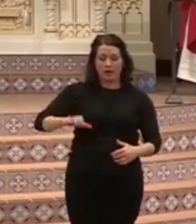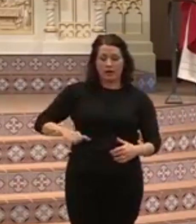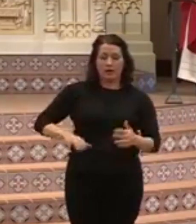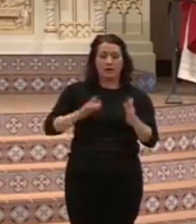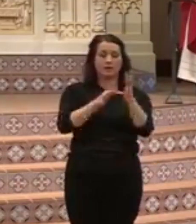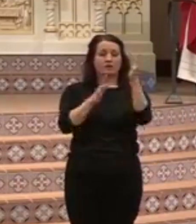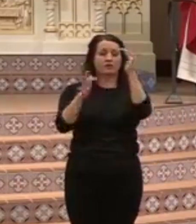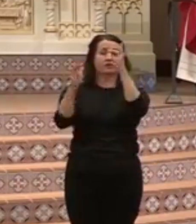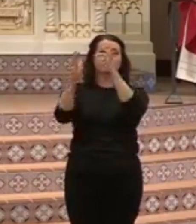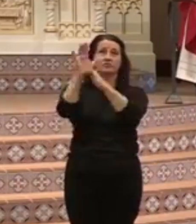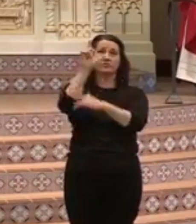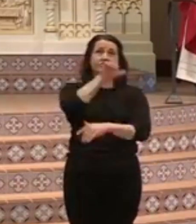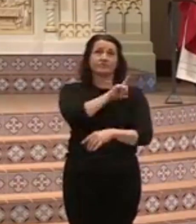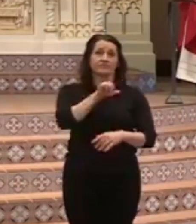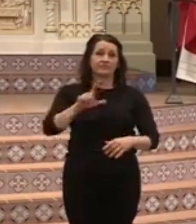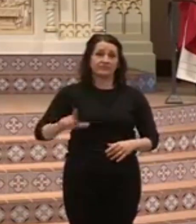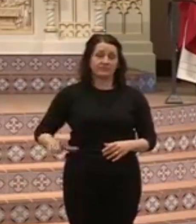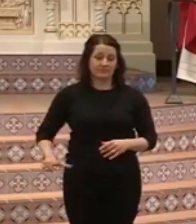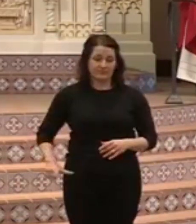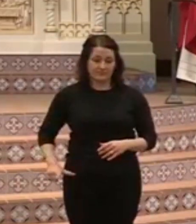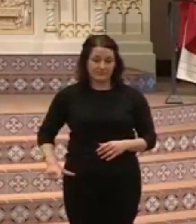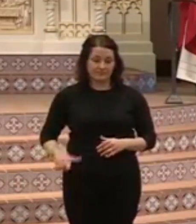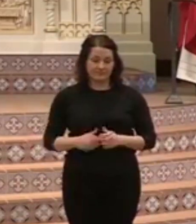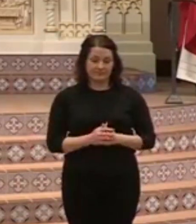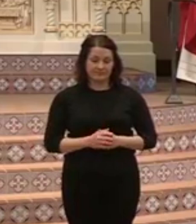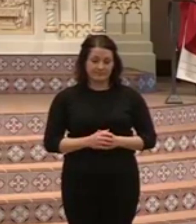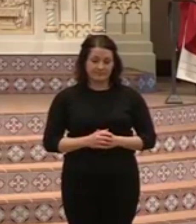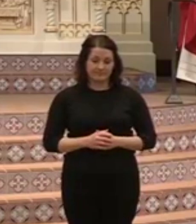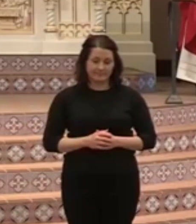our Lord.